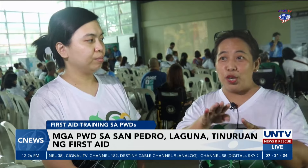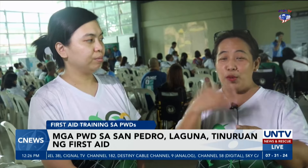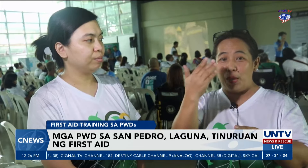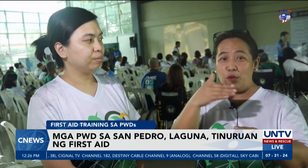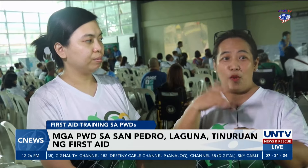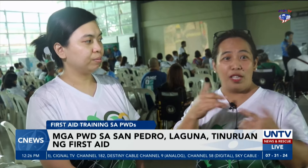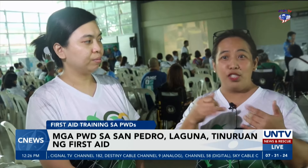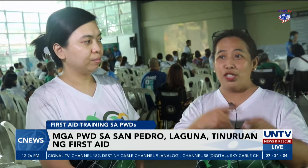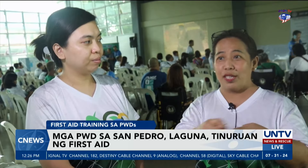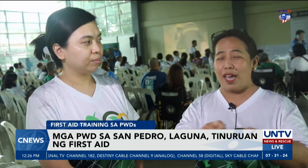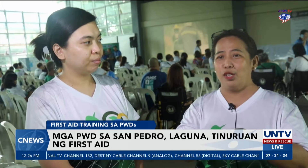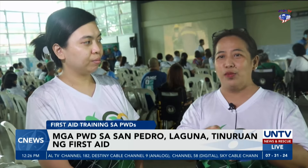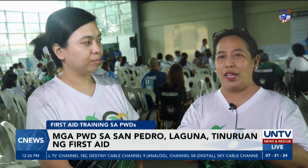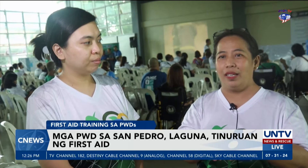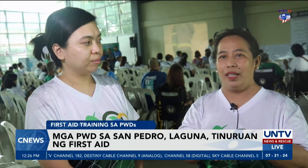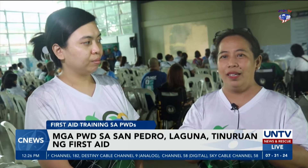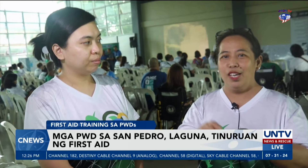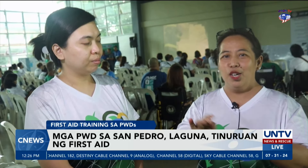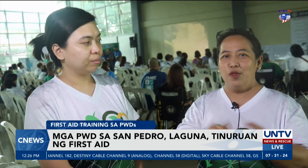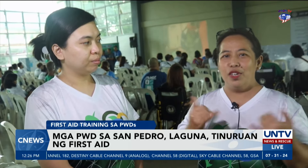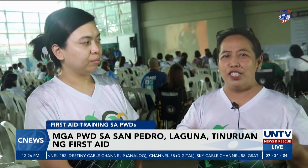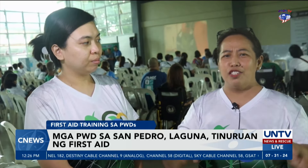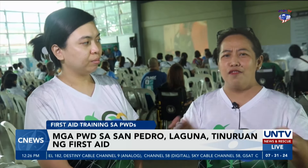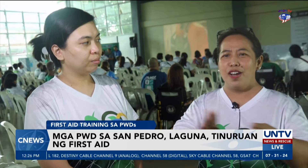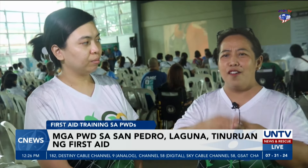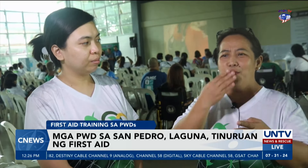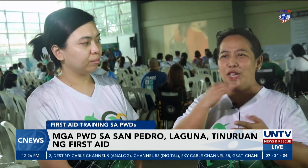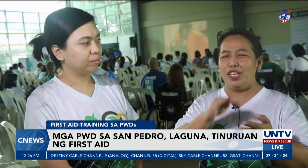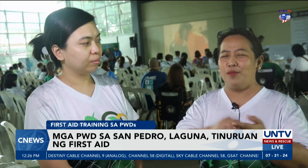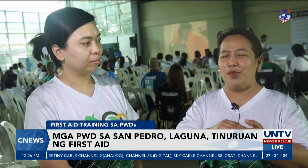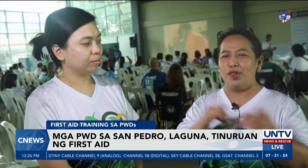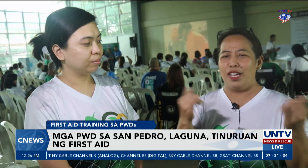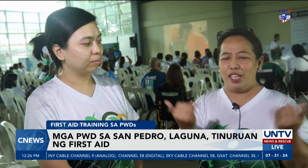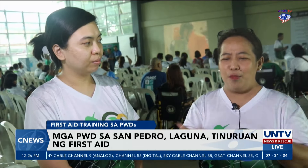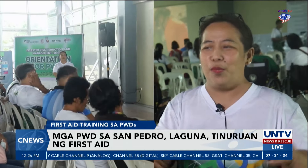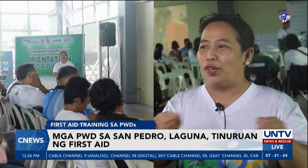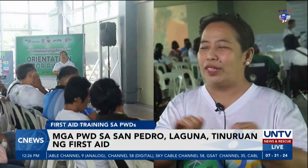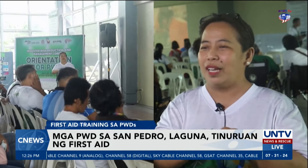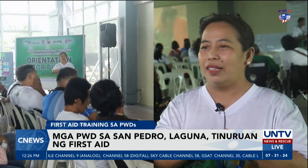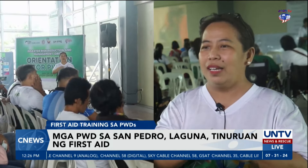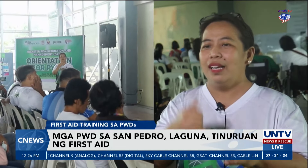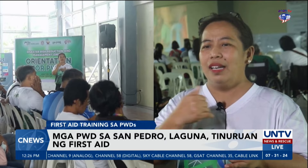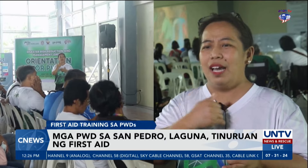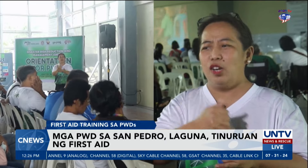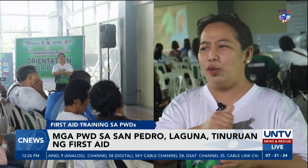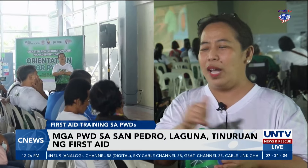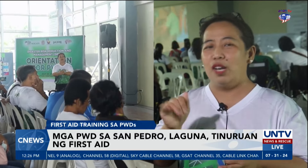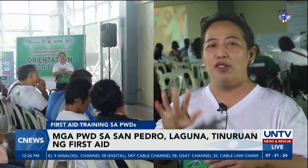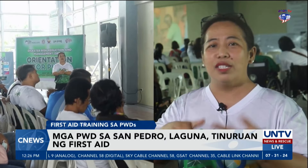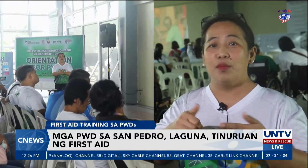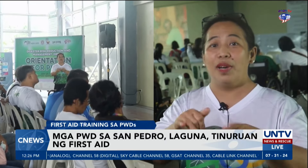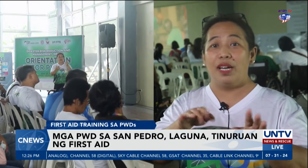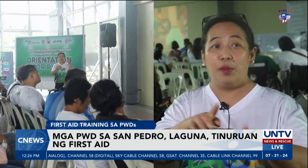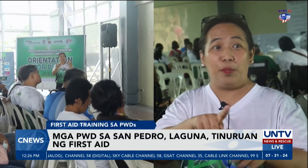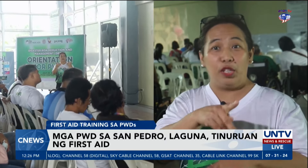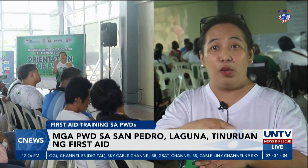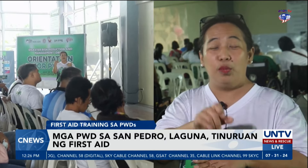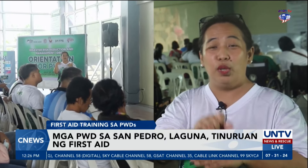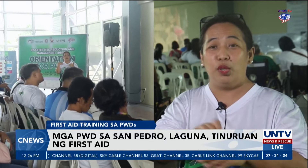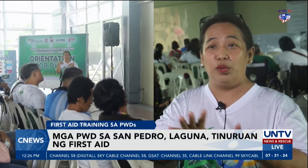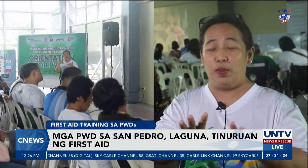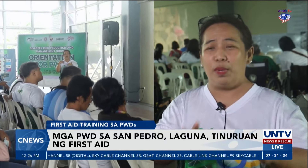to observe and watch this kind of training, which is very meaningful and important, lalong-lalo na sa